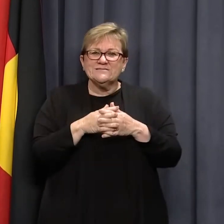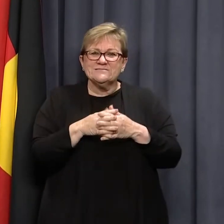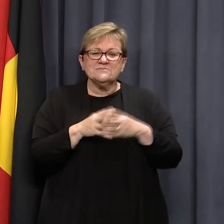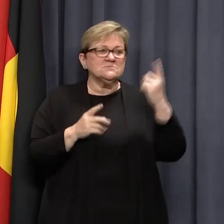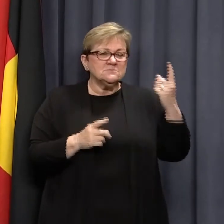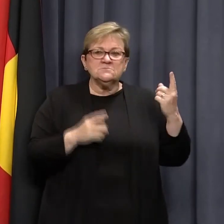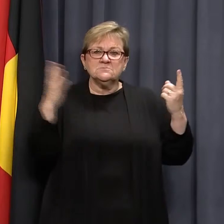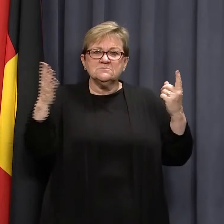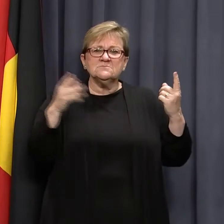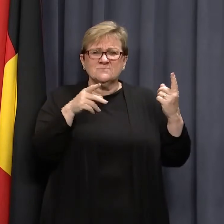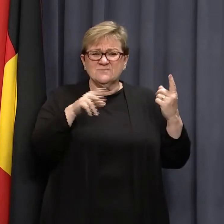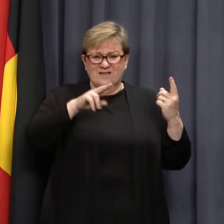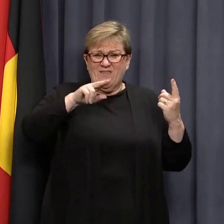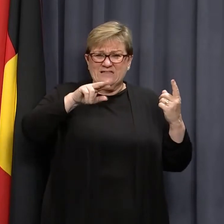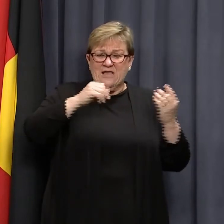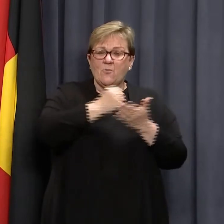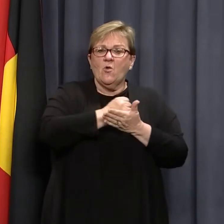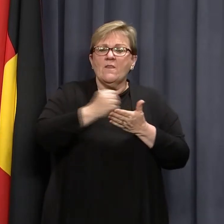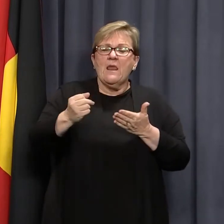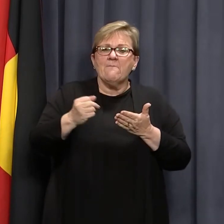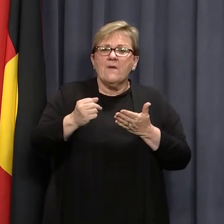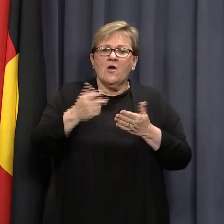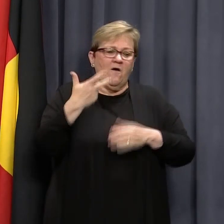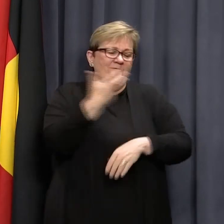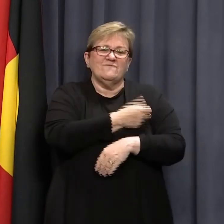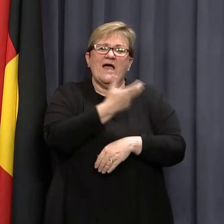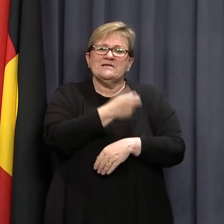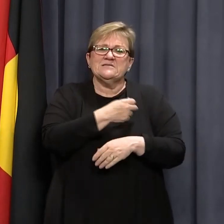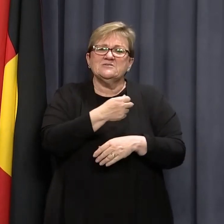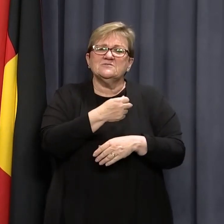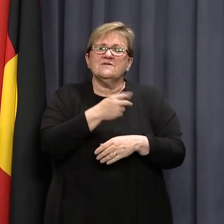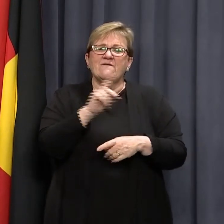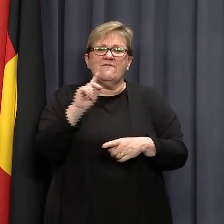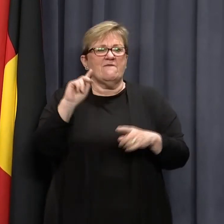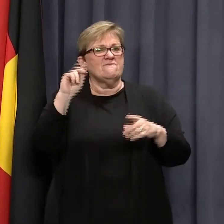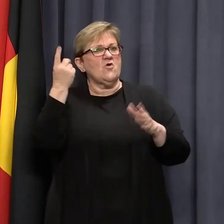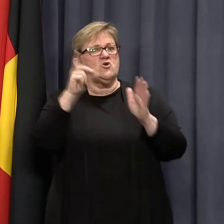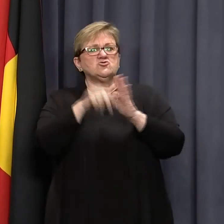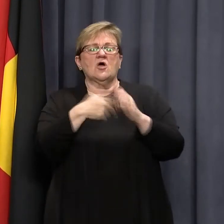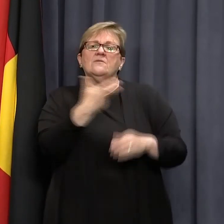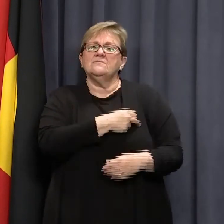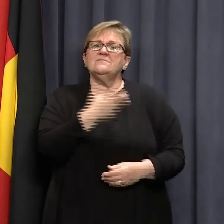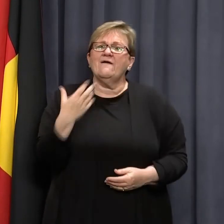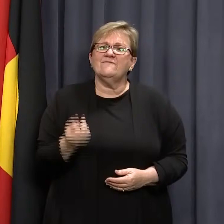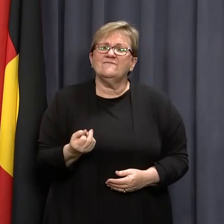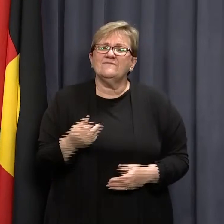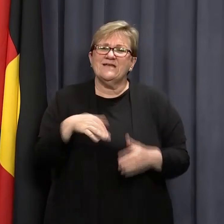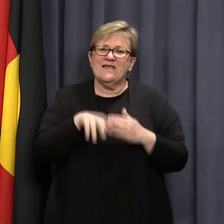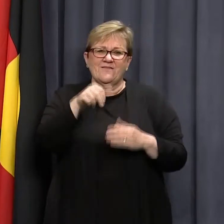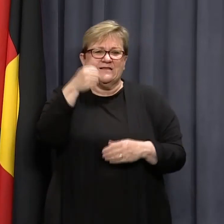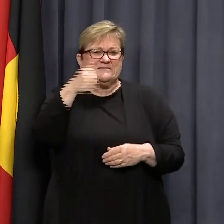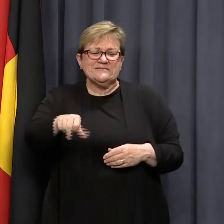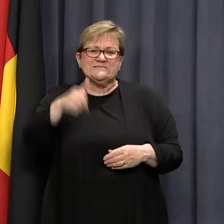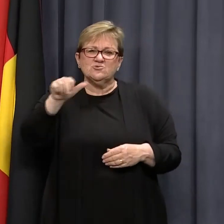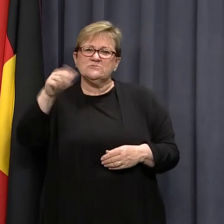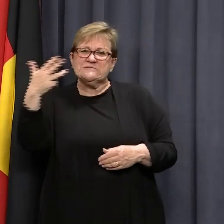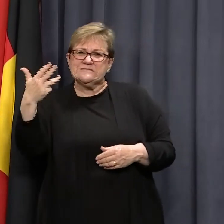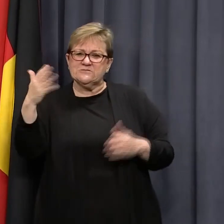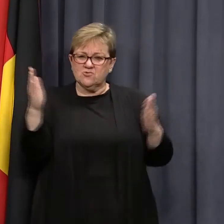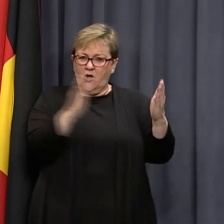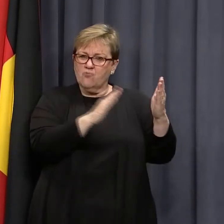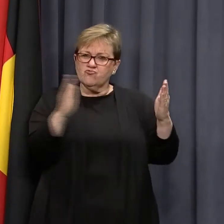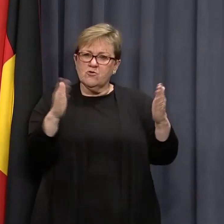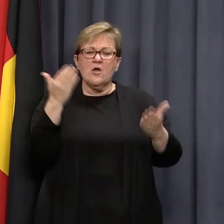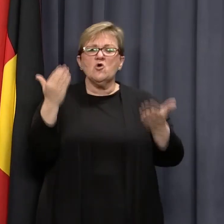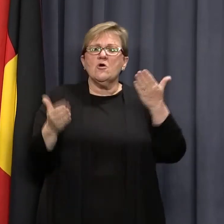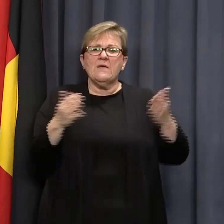almost double the number of vaccines, first doses, in that 60 to 69-year-old group